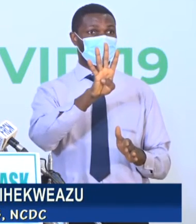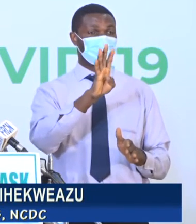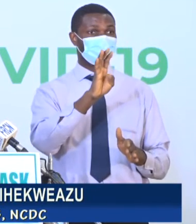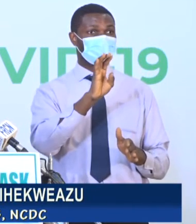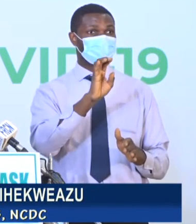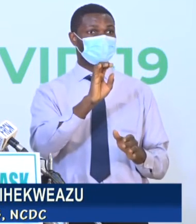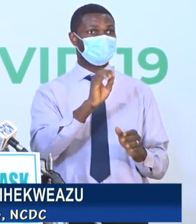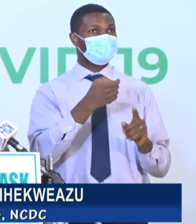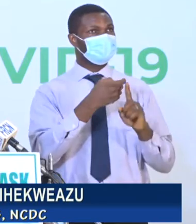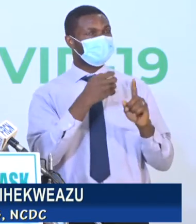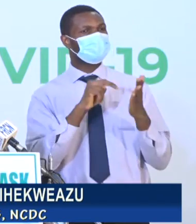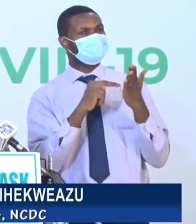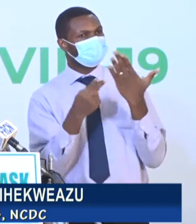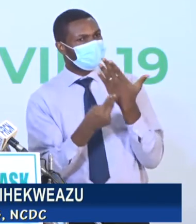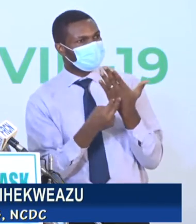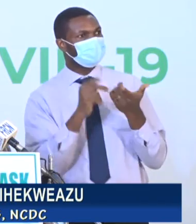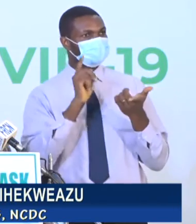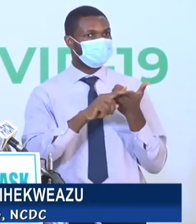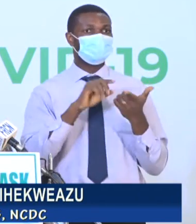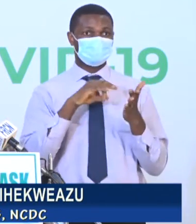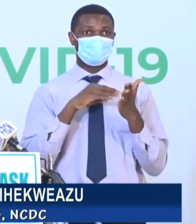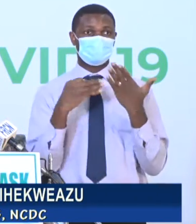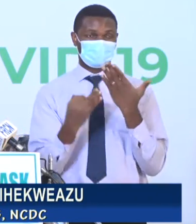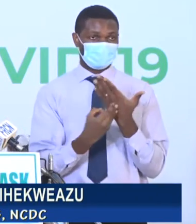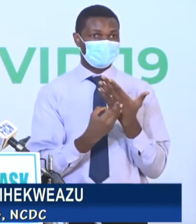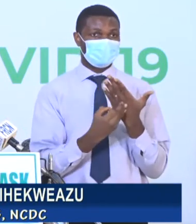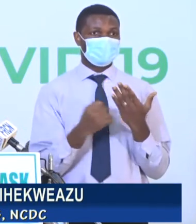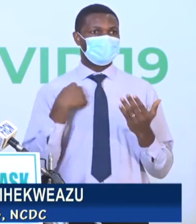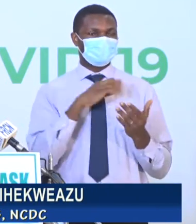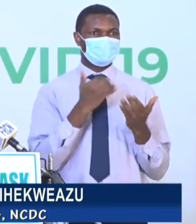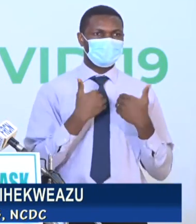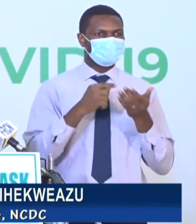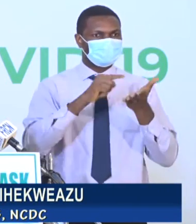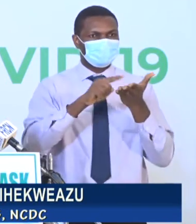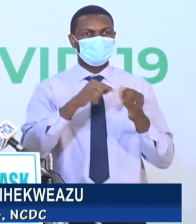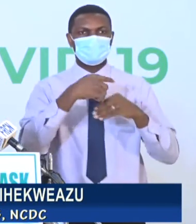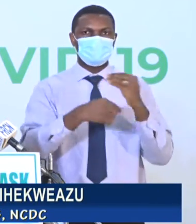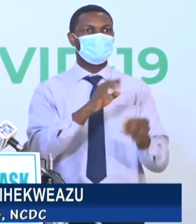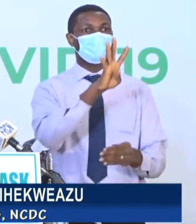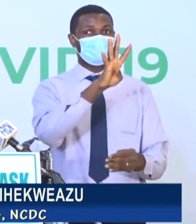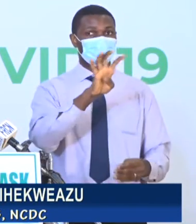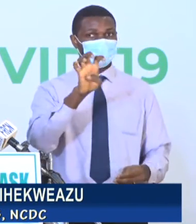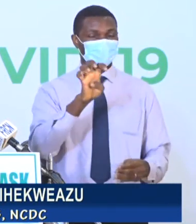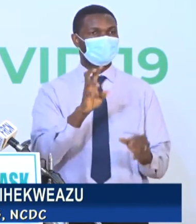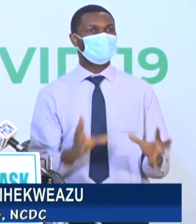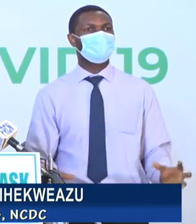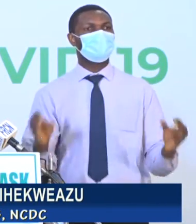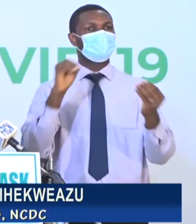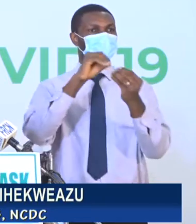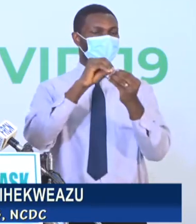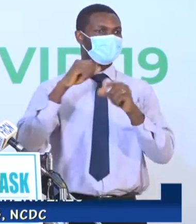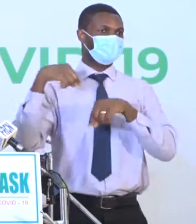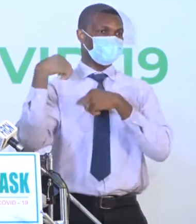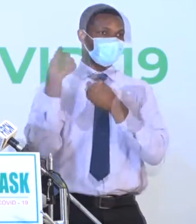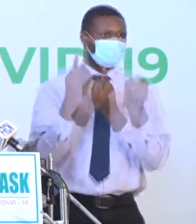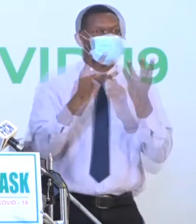and February, so that's a significant number out of those we've sequenced. We've sequenced about 400 now altogether since the beginning